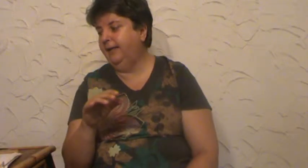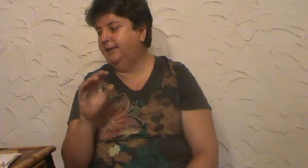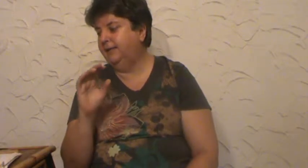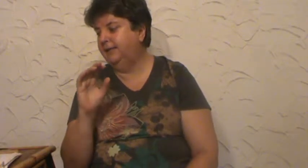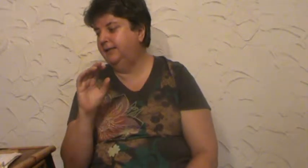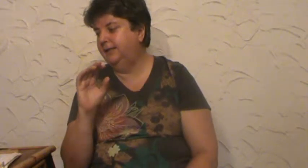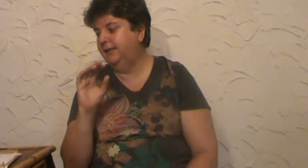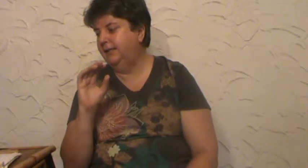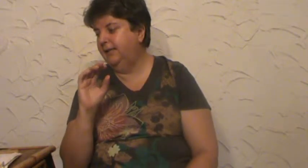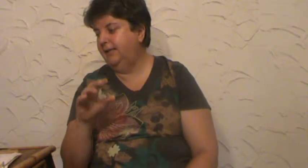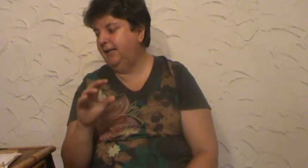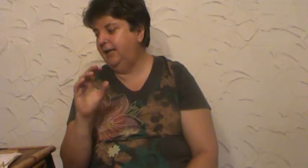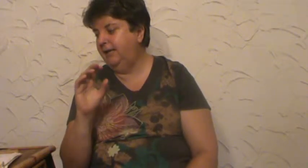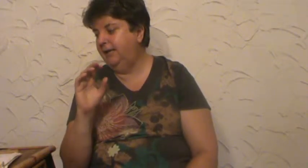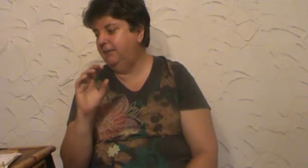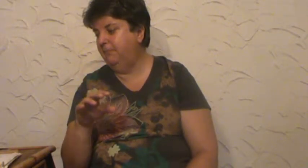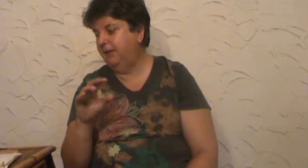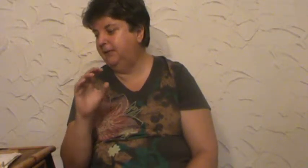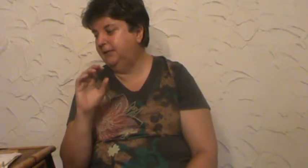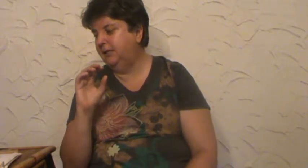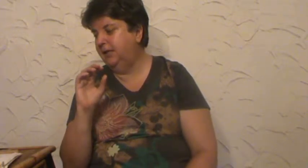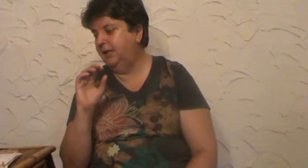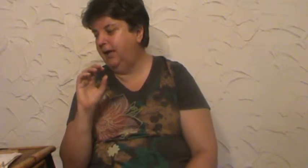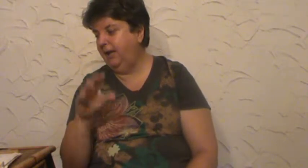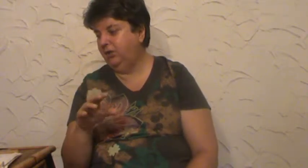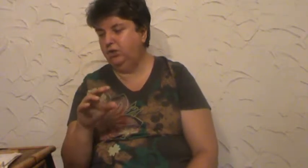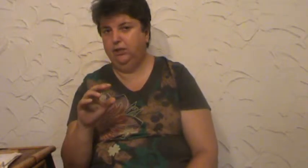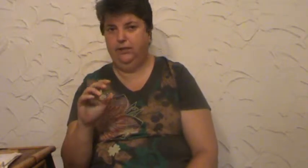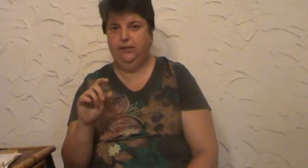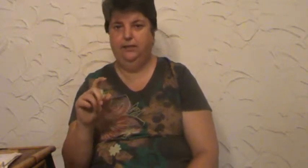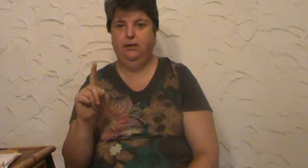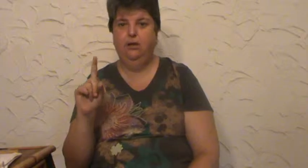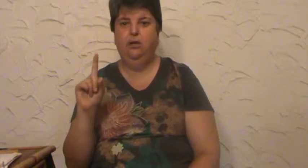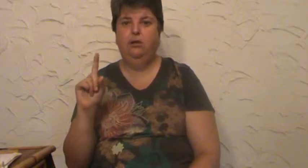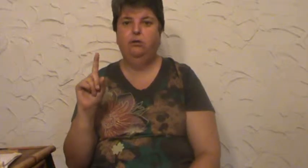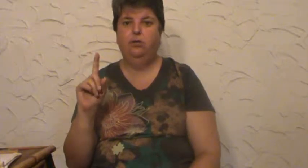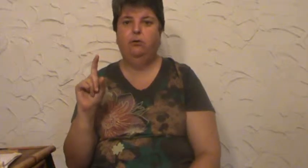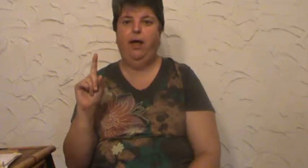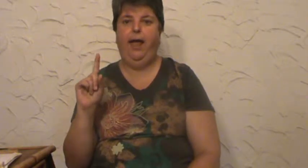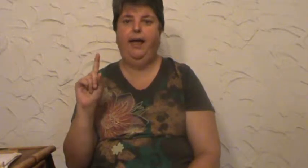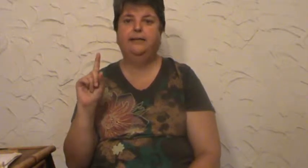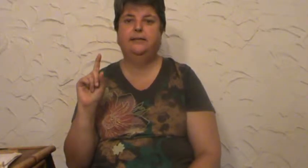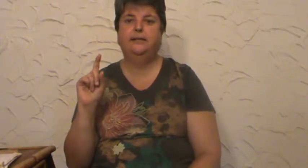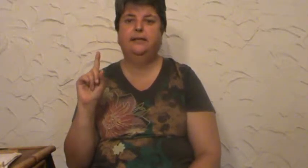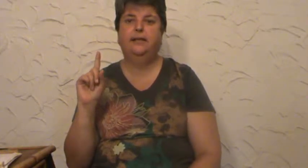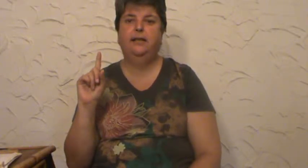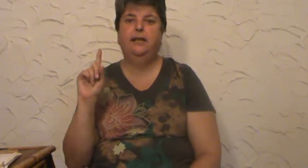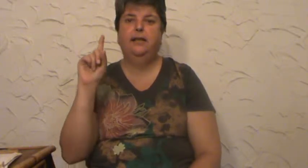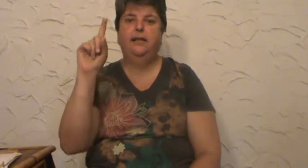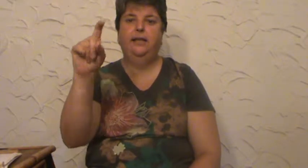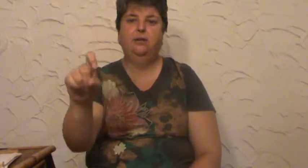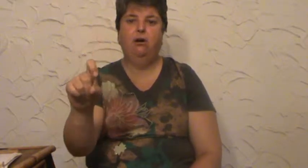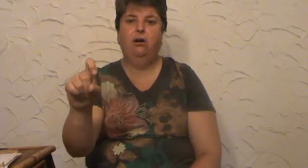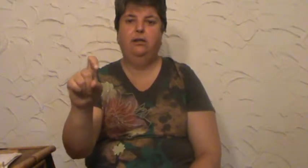Ask, need, must, and should. So ask is all